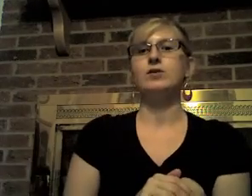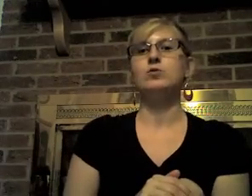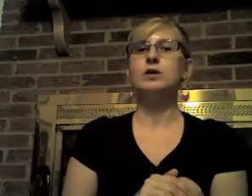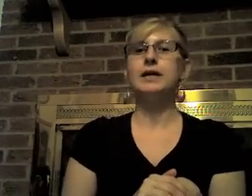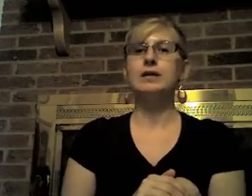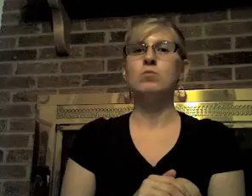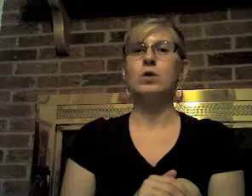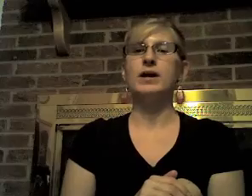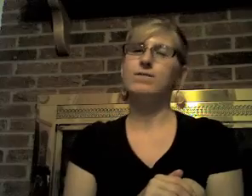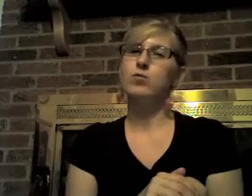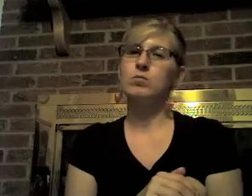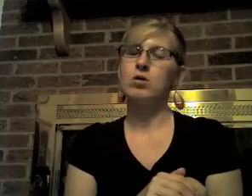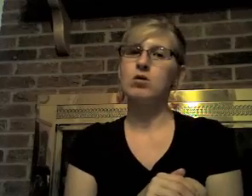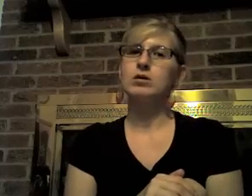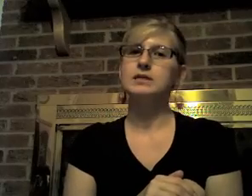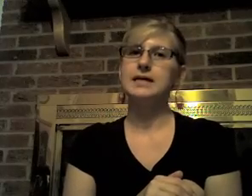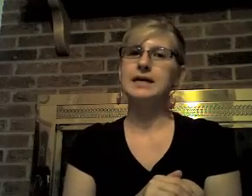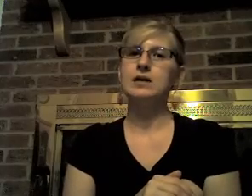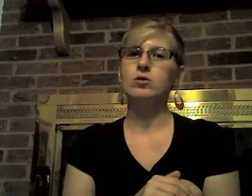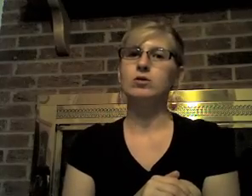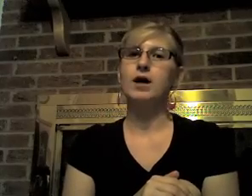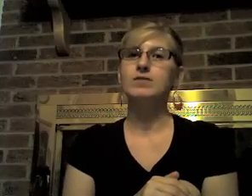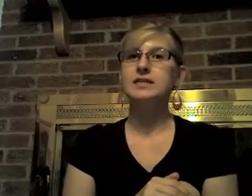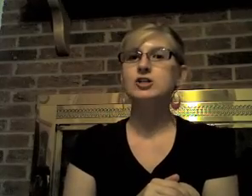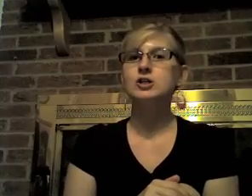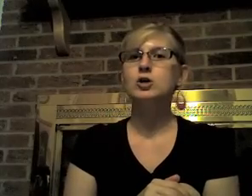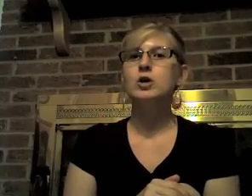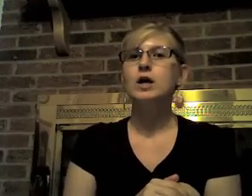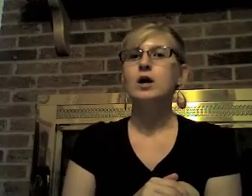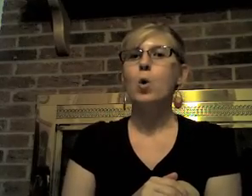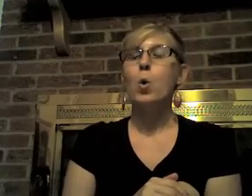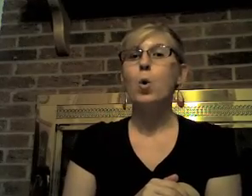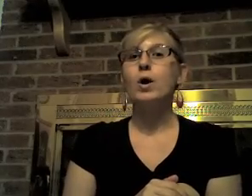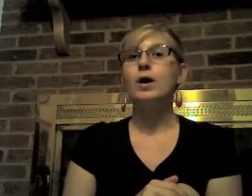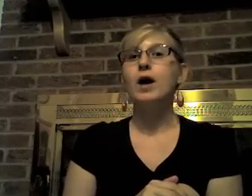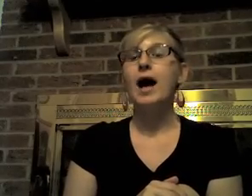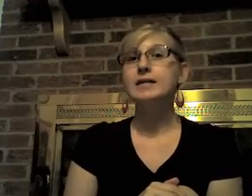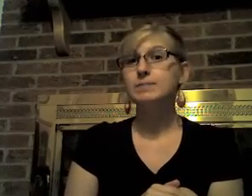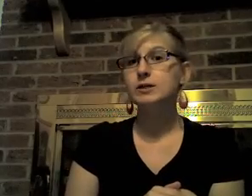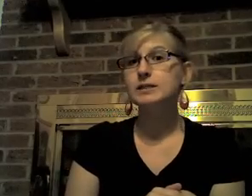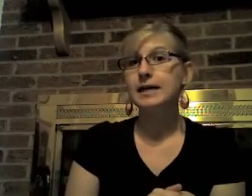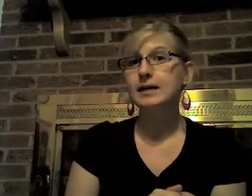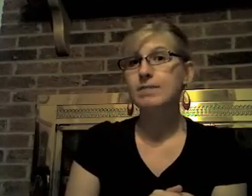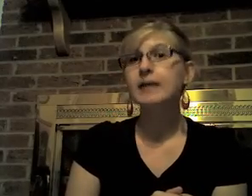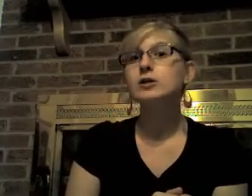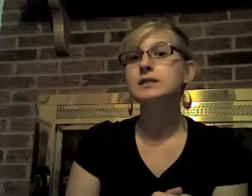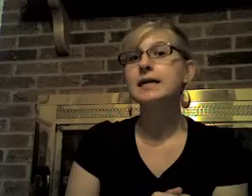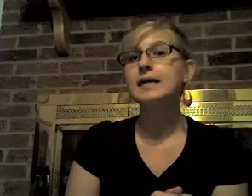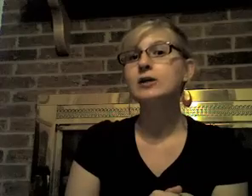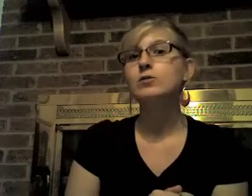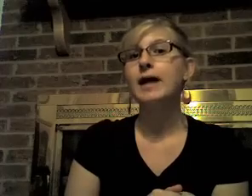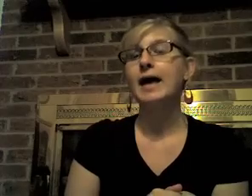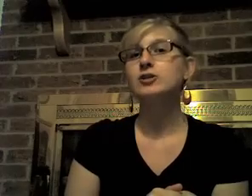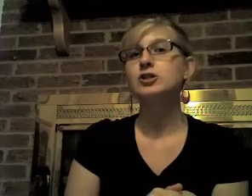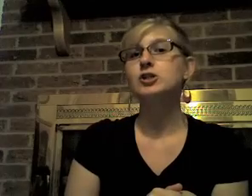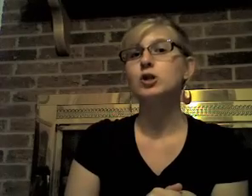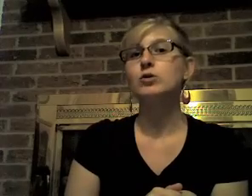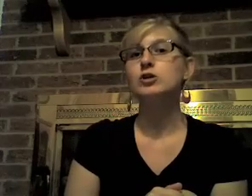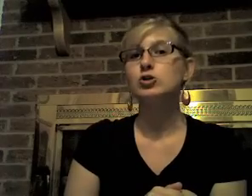were in a more informal setting or conversational or hospital setting, a medical setting, you would actually show the